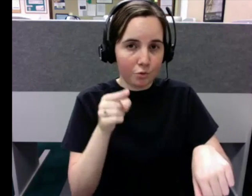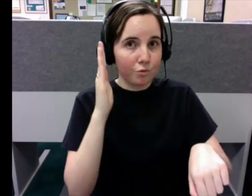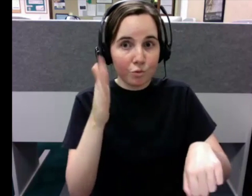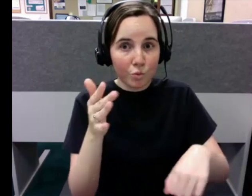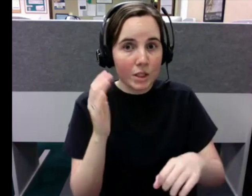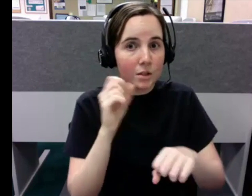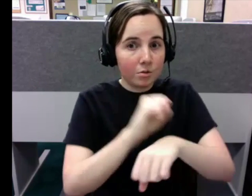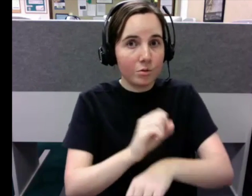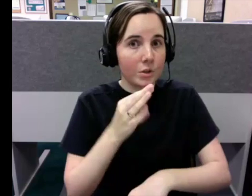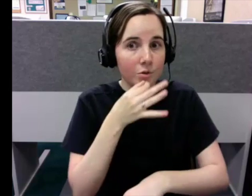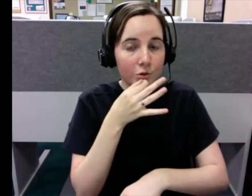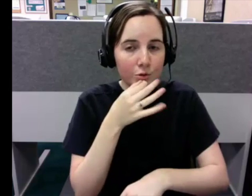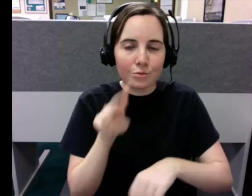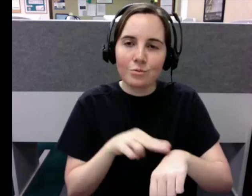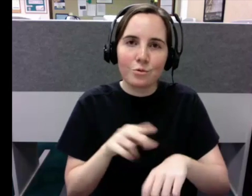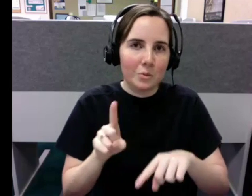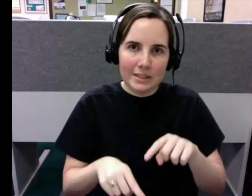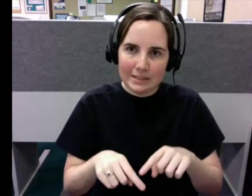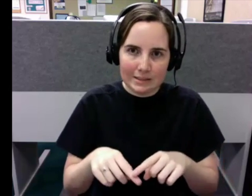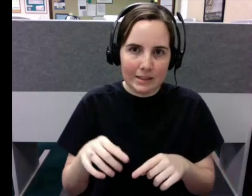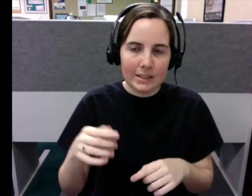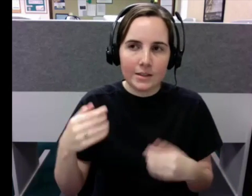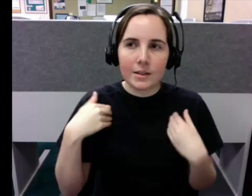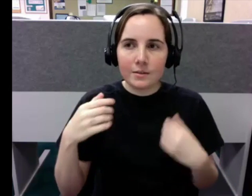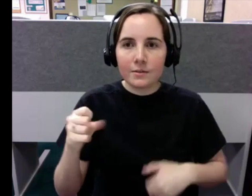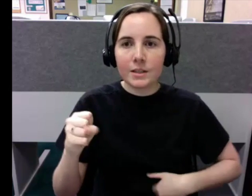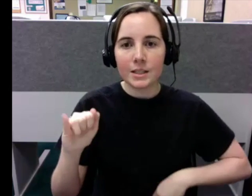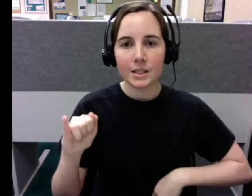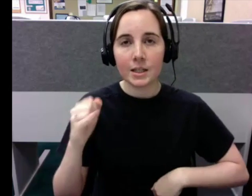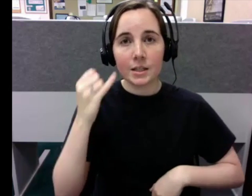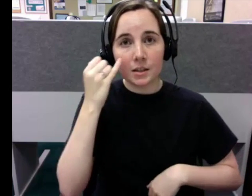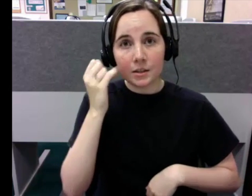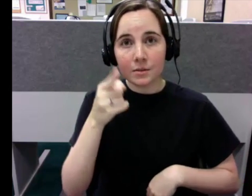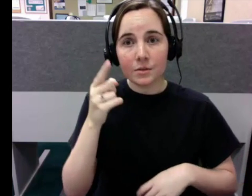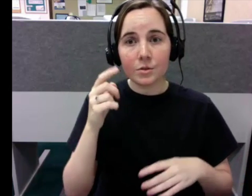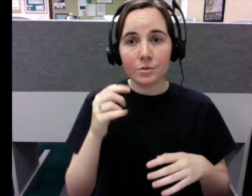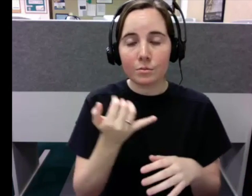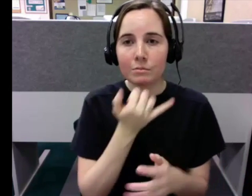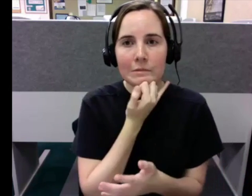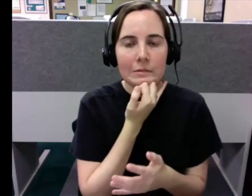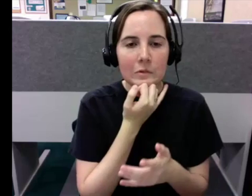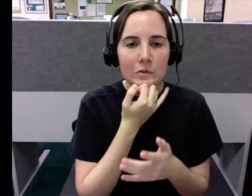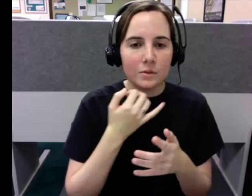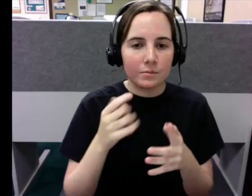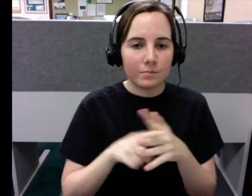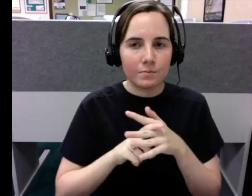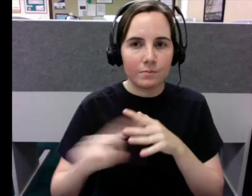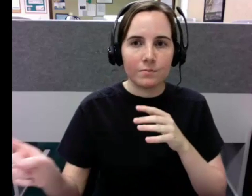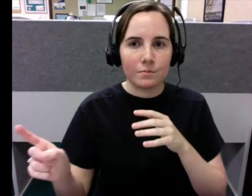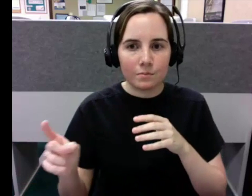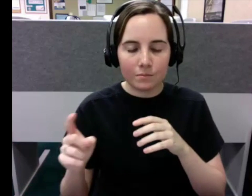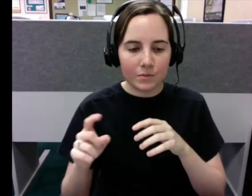If you violated a condition of your probation or parole under federal or state law, you usually can't get